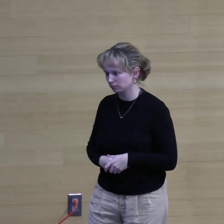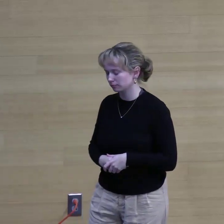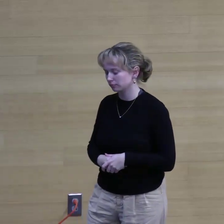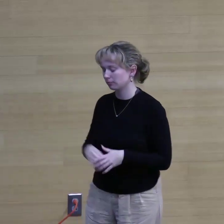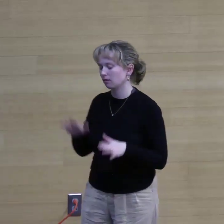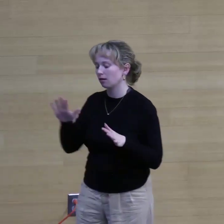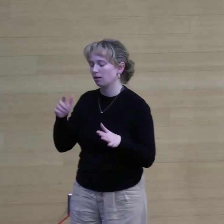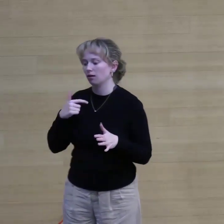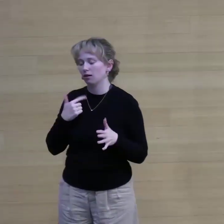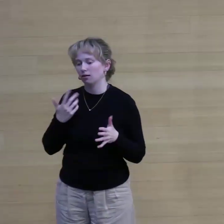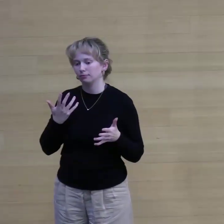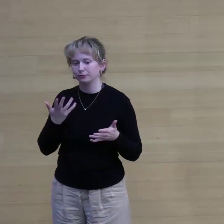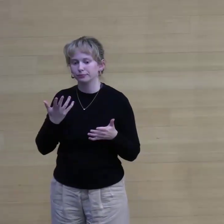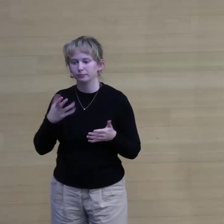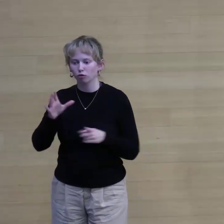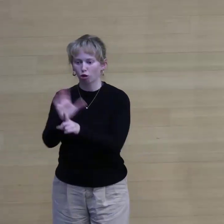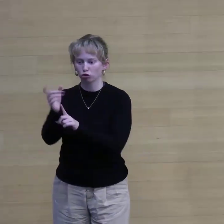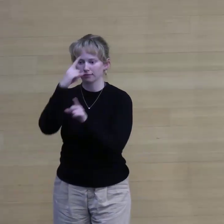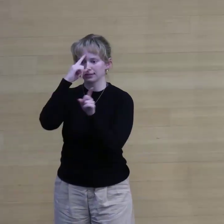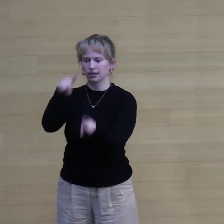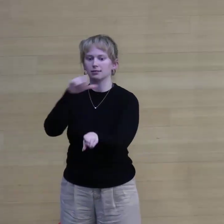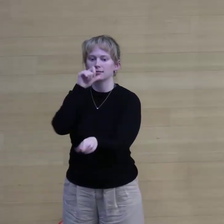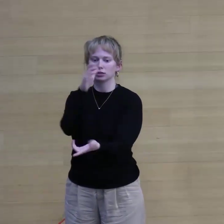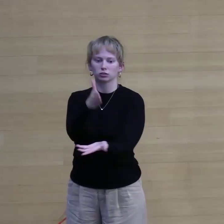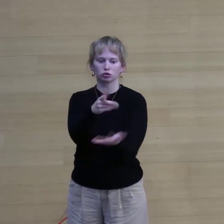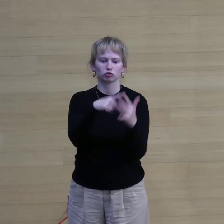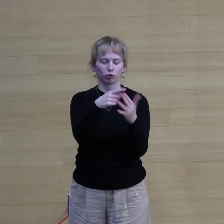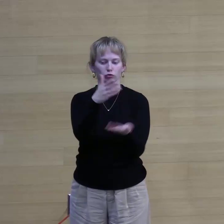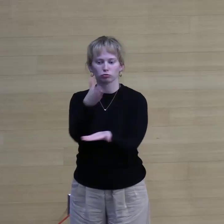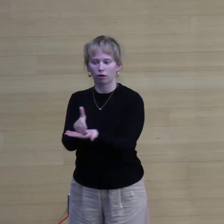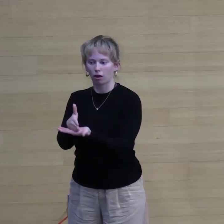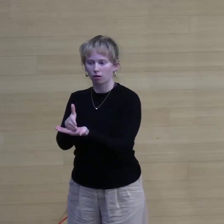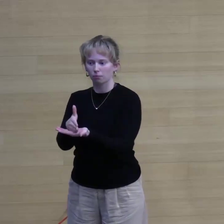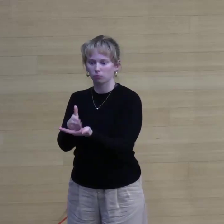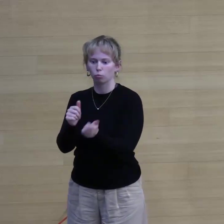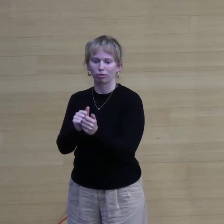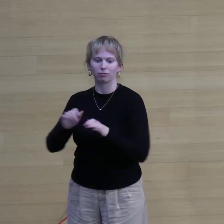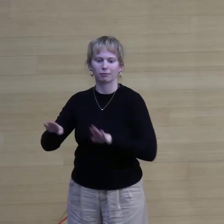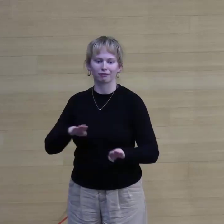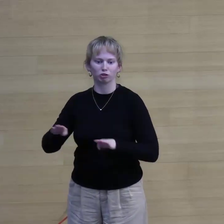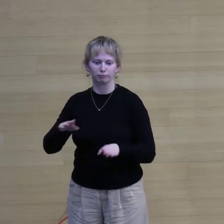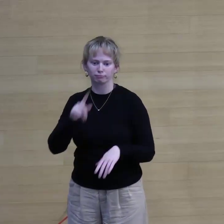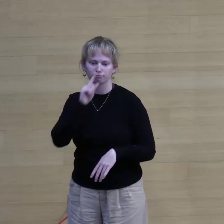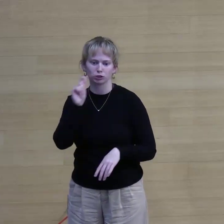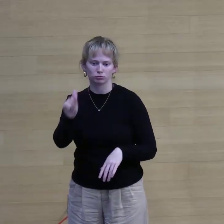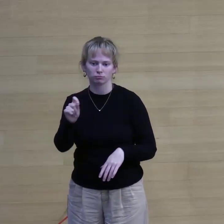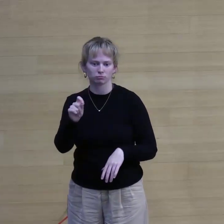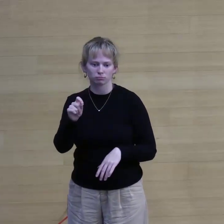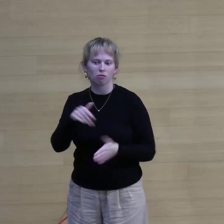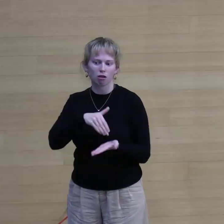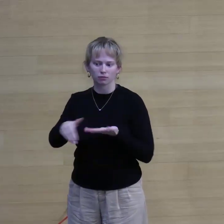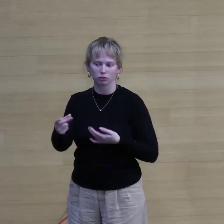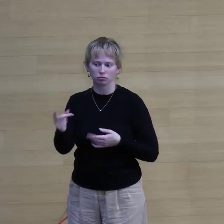First of all, I think that the culture of consent does not just start and stop with codes of conduct. I think that we see that a lot.